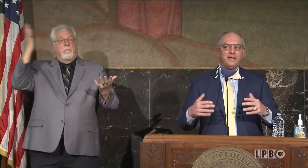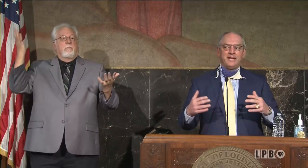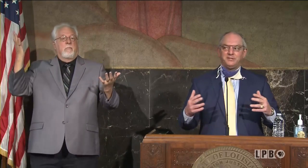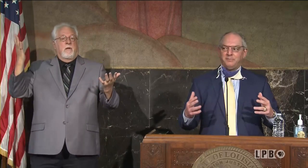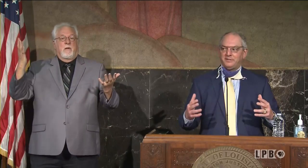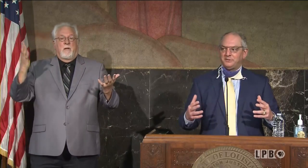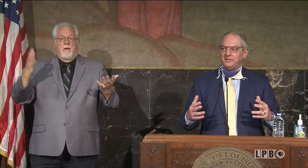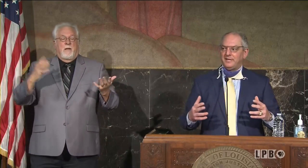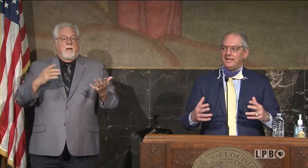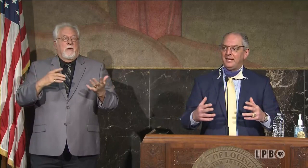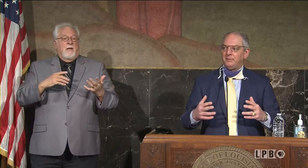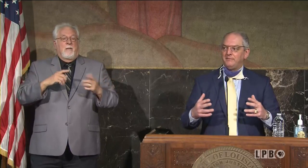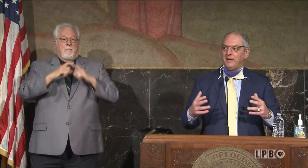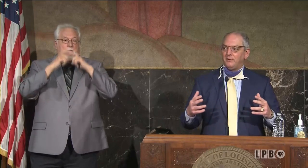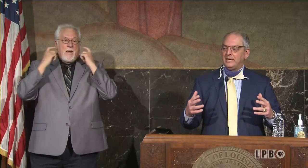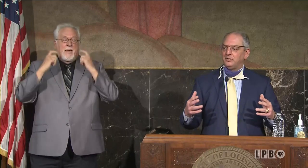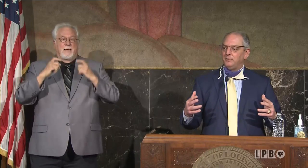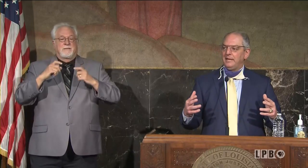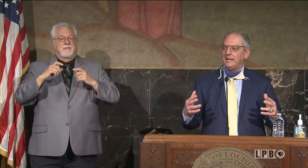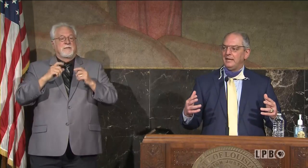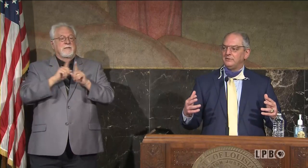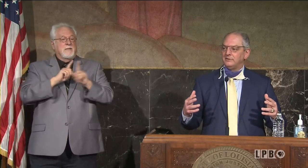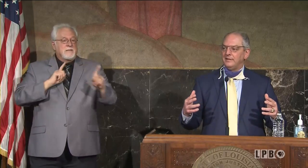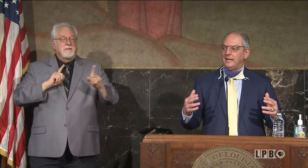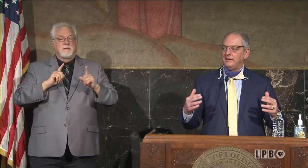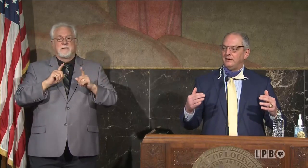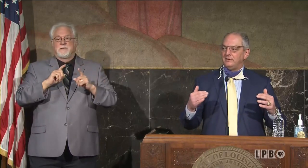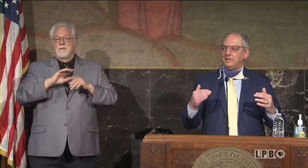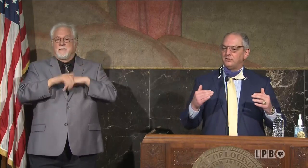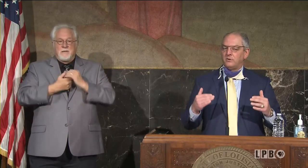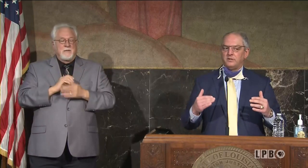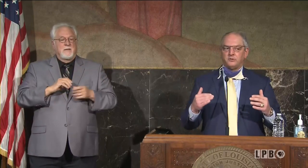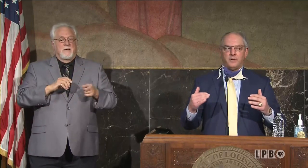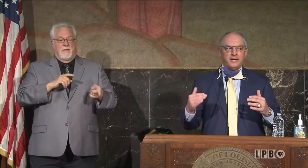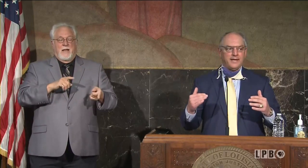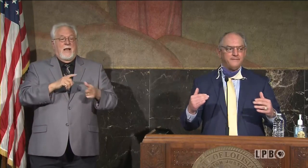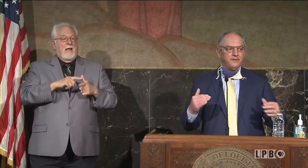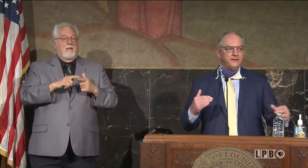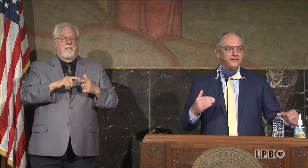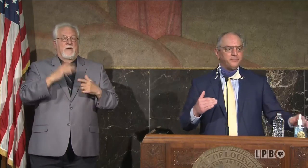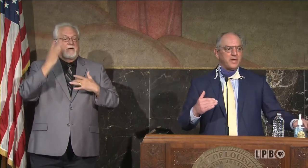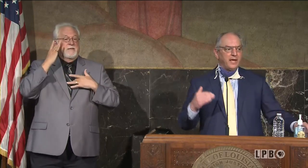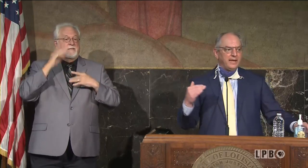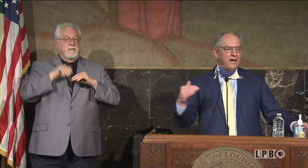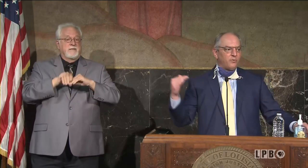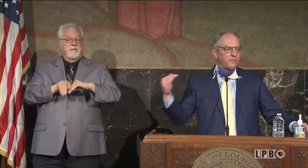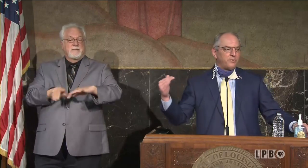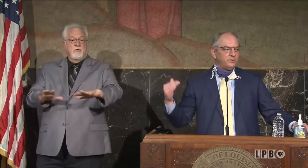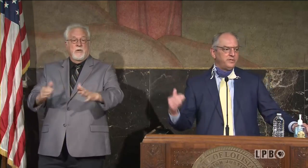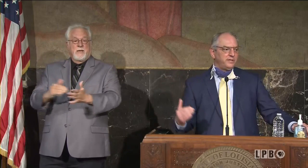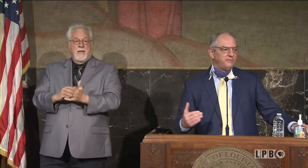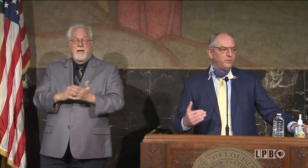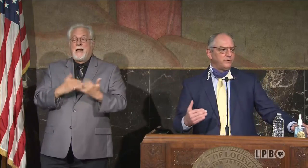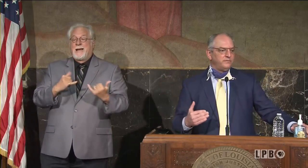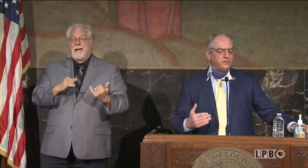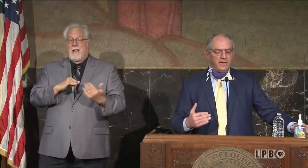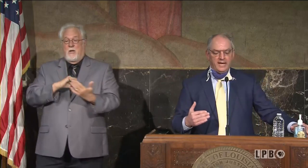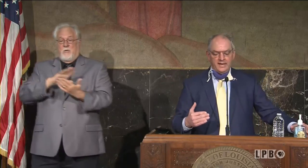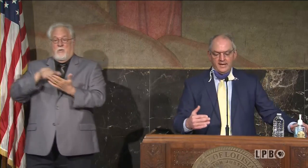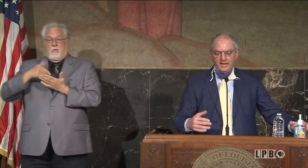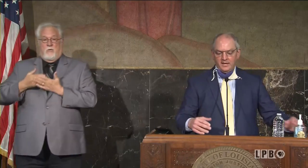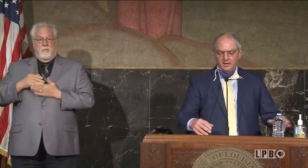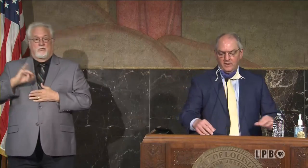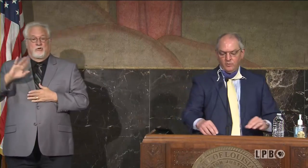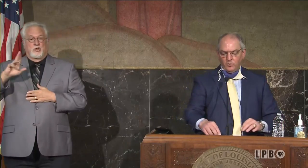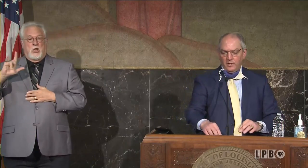the mitigation measures that they needed to be following in too many cases, and that disease started to spread again. And now we're approaching the 4th of